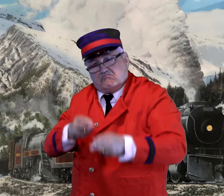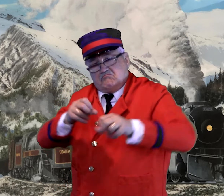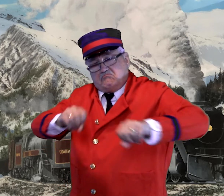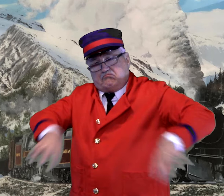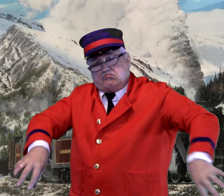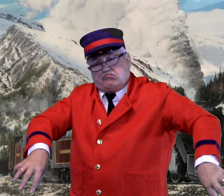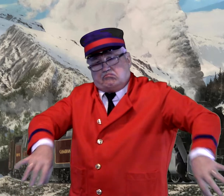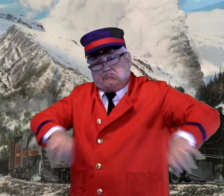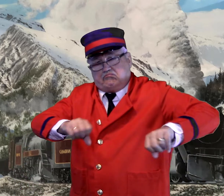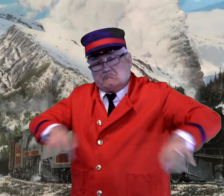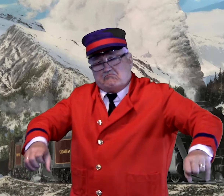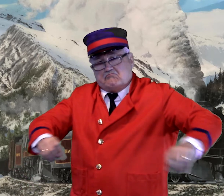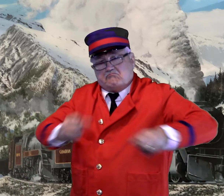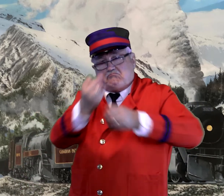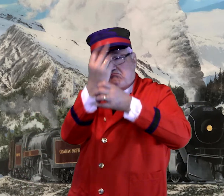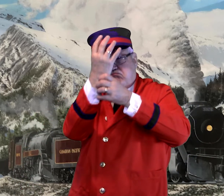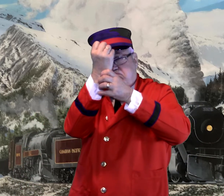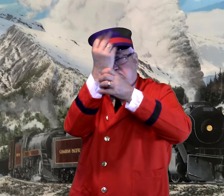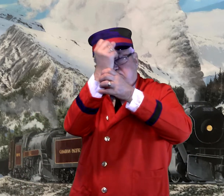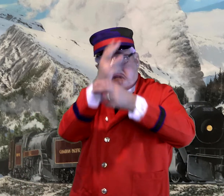engineer started forward slowly